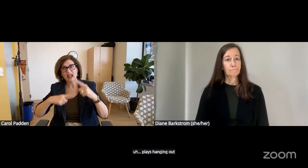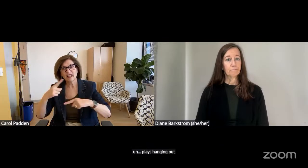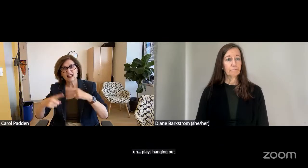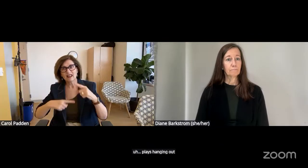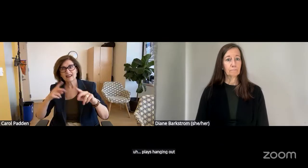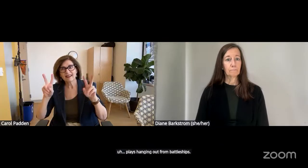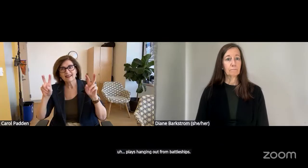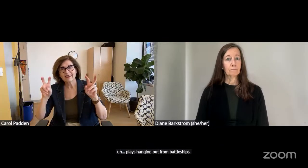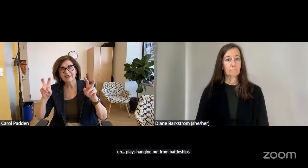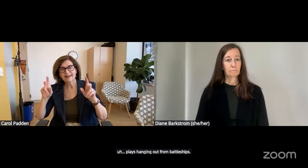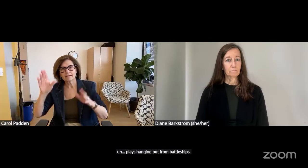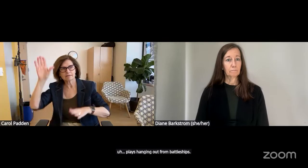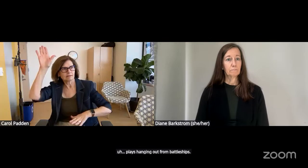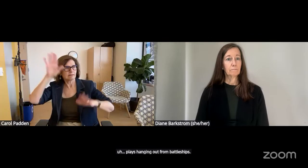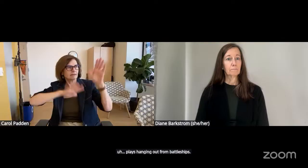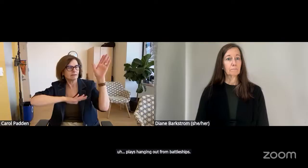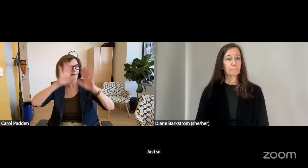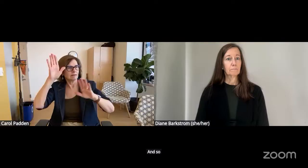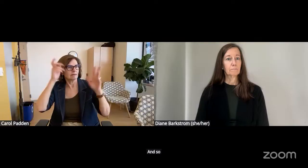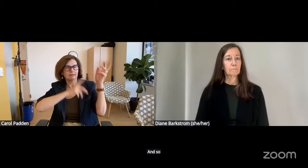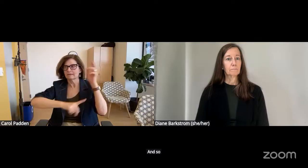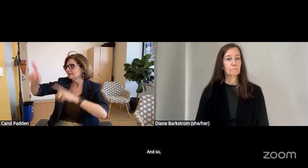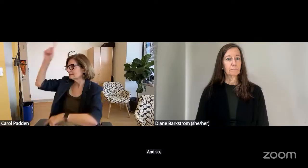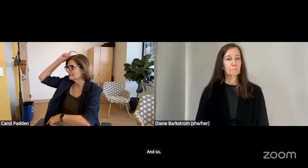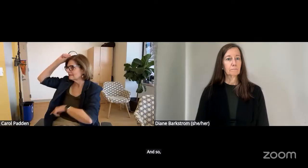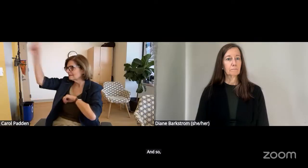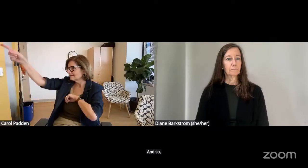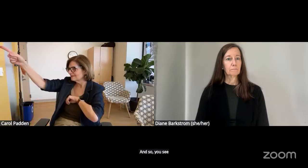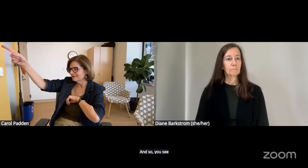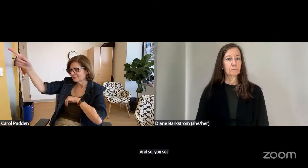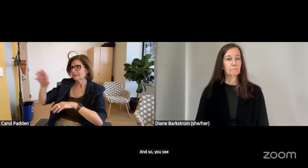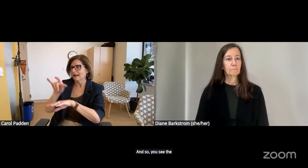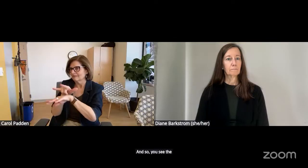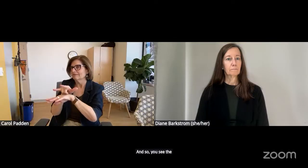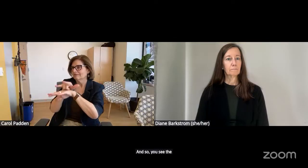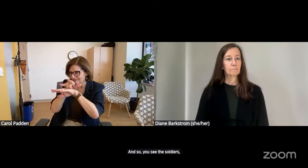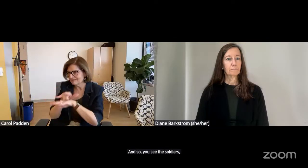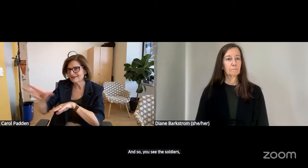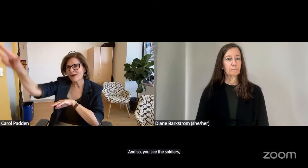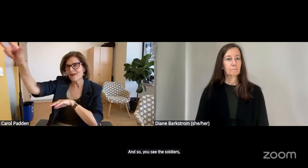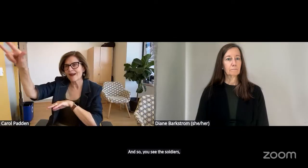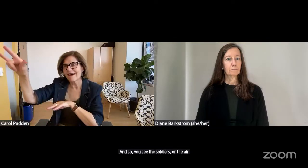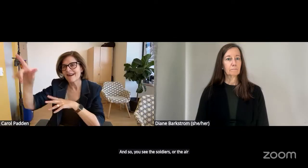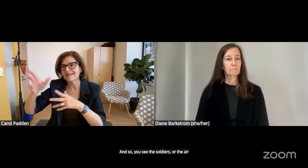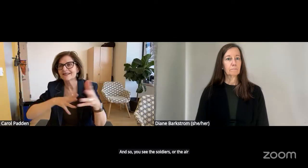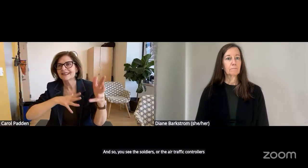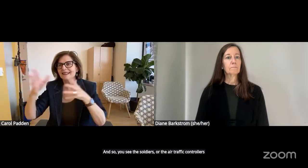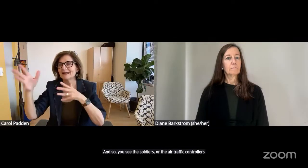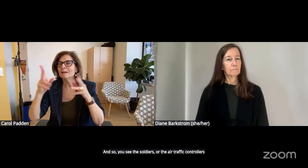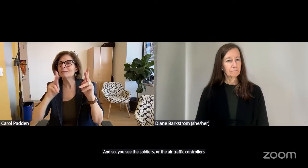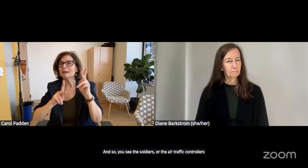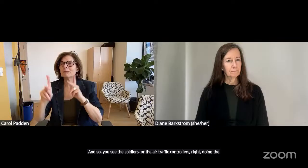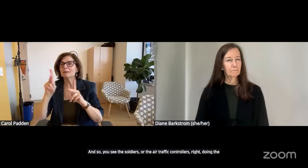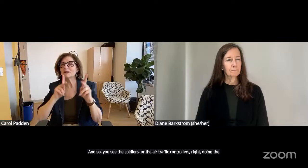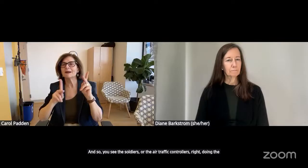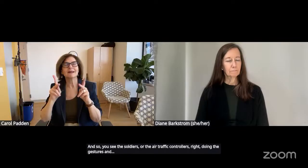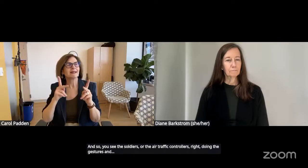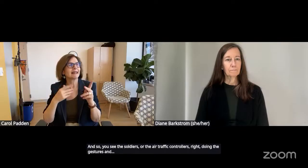battleships. And so you see the soldiers there, or the air traffic controllers, right, doing the gestures and telling